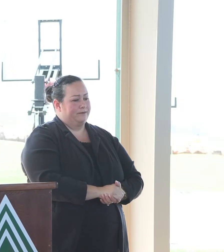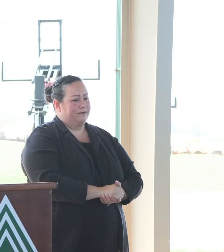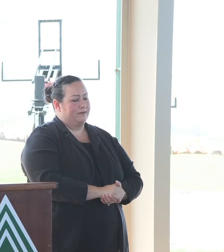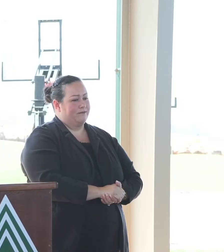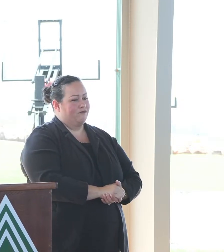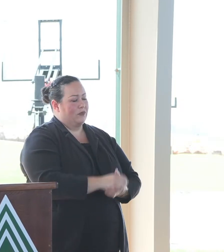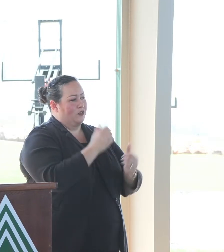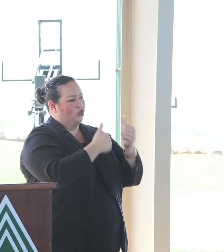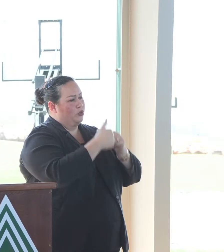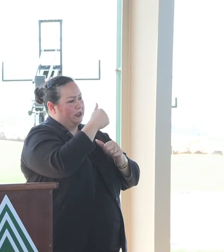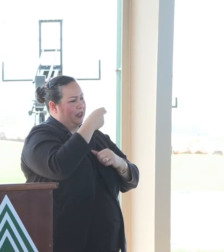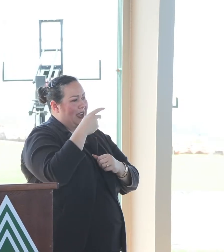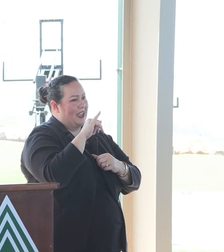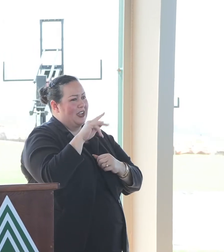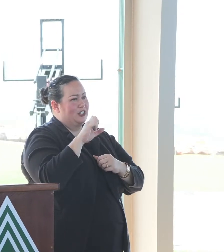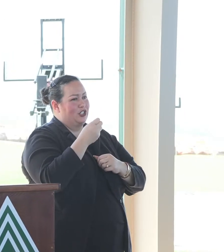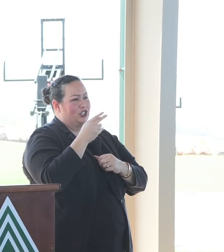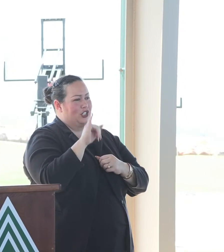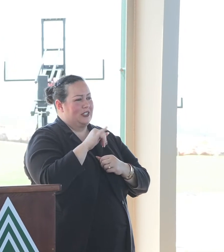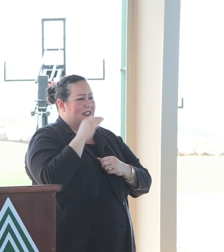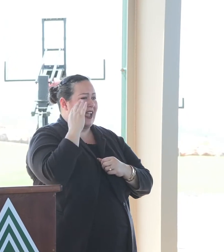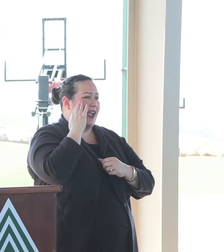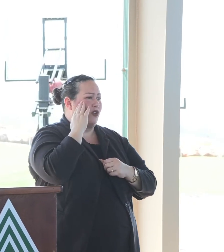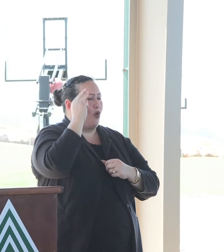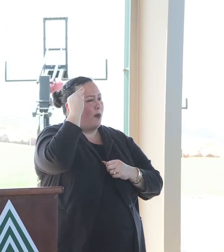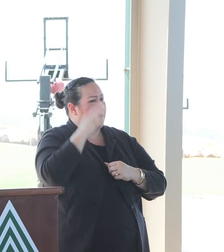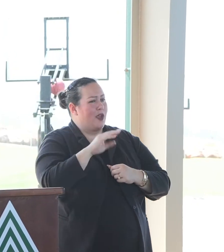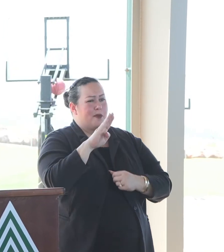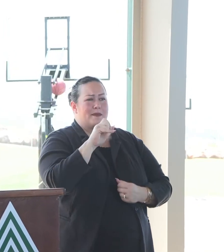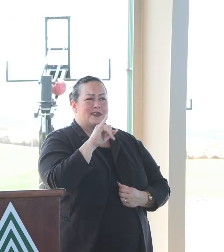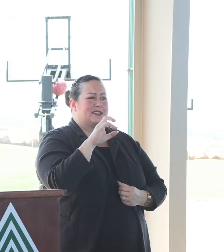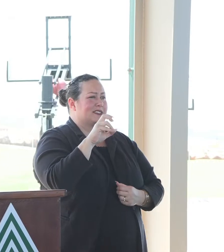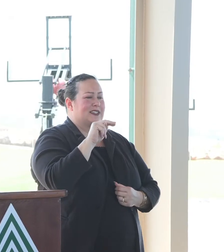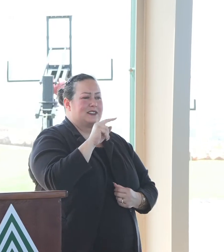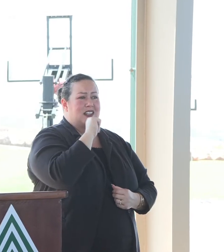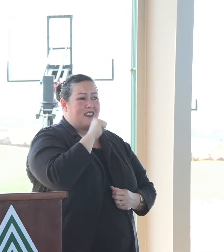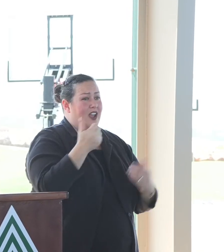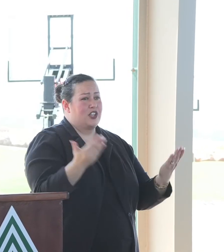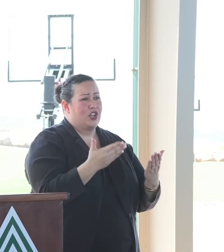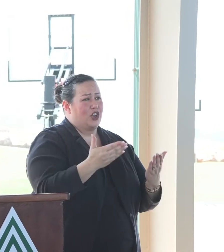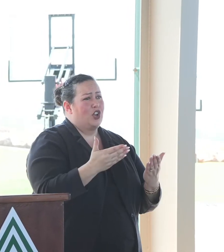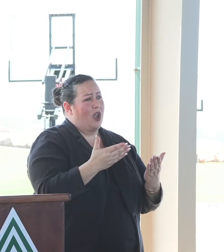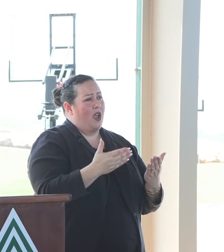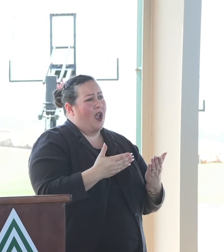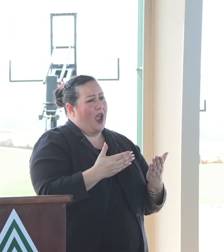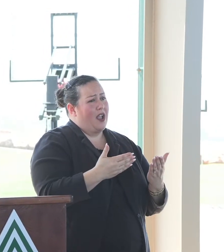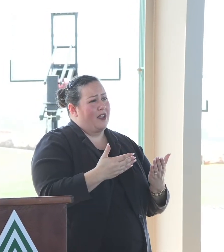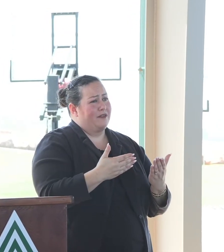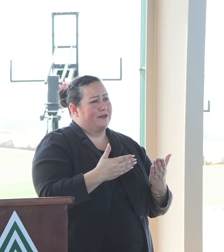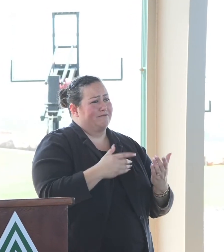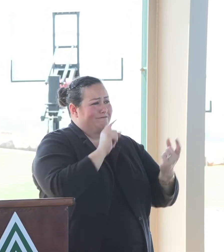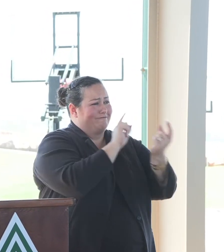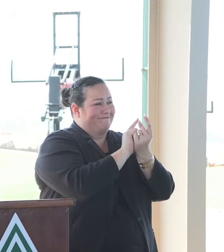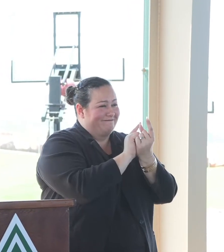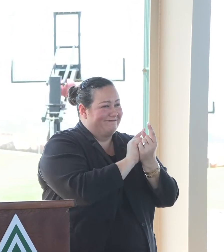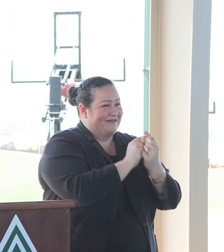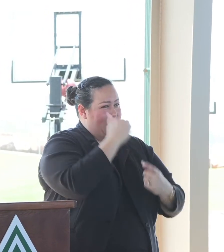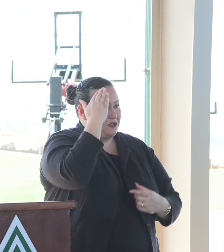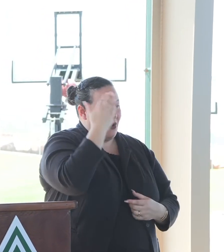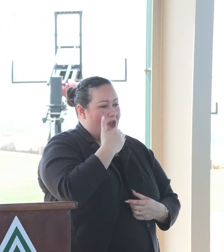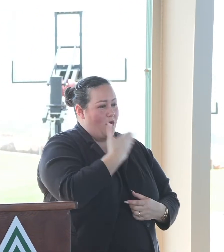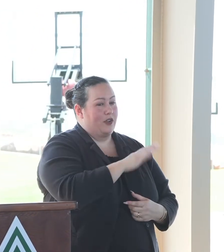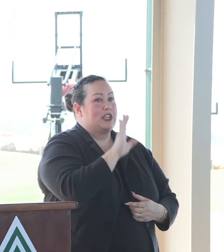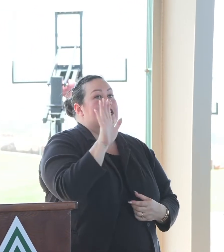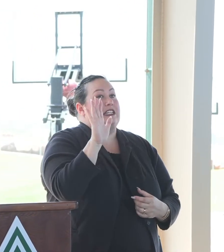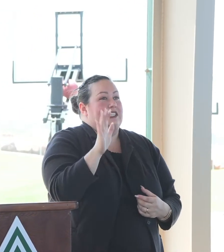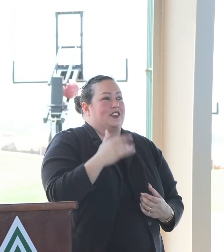Superintendent Hayashi, I know Mayor Bison's not here, but I've got to know him well, and I know he wishes he was here,